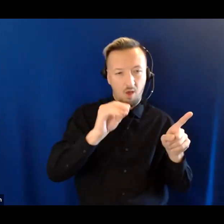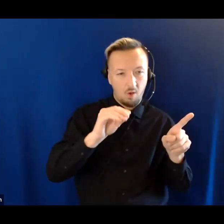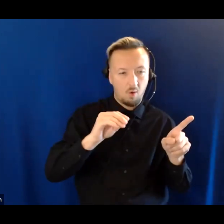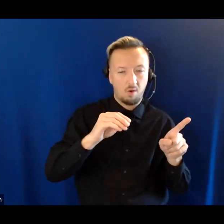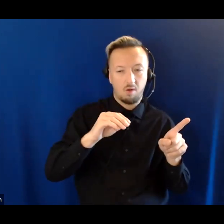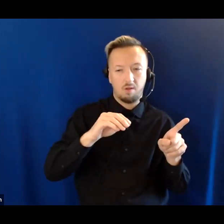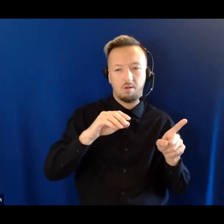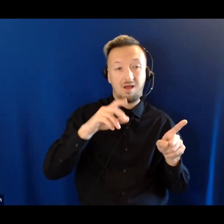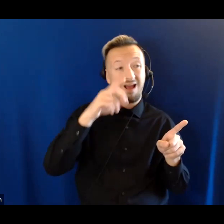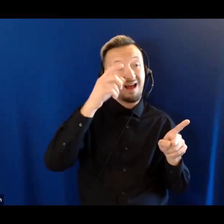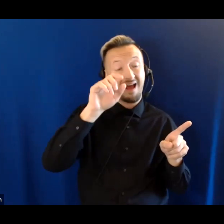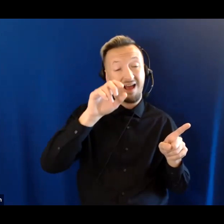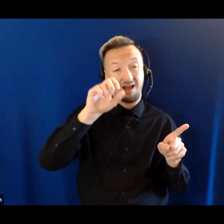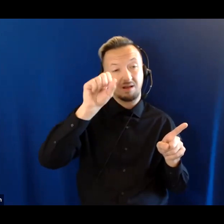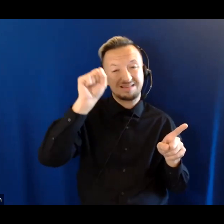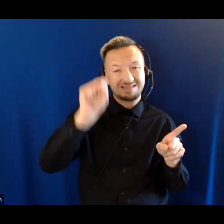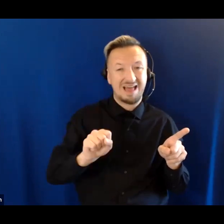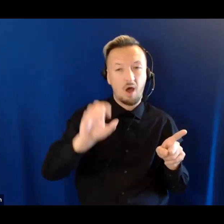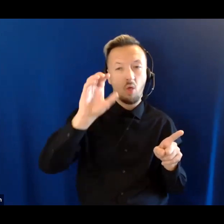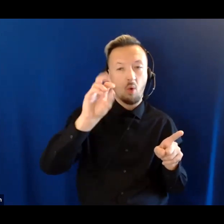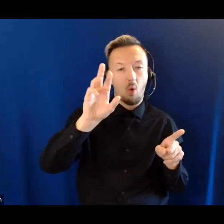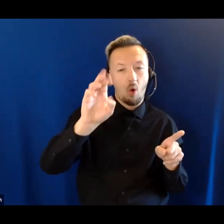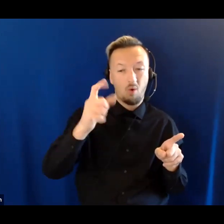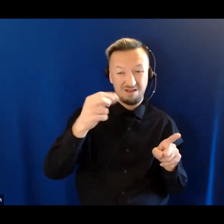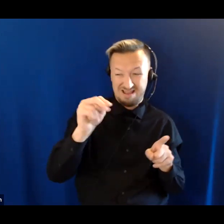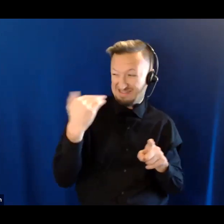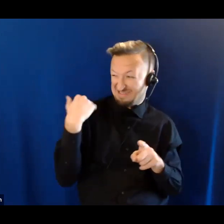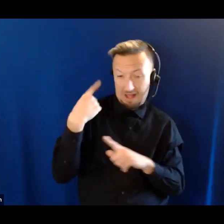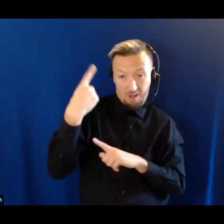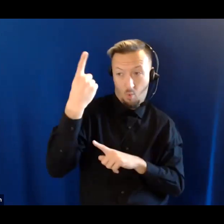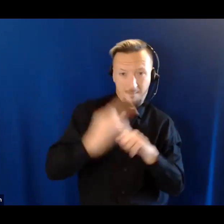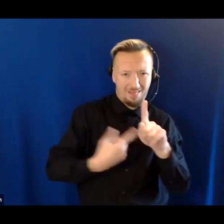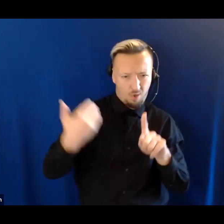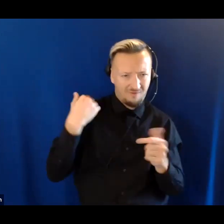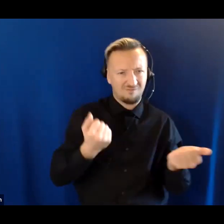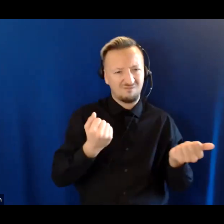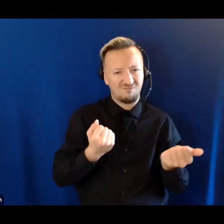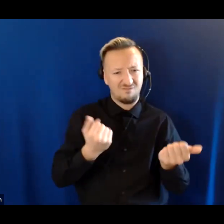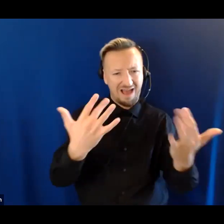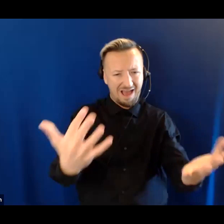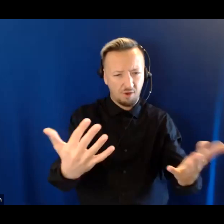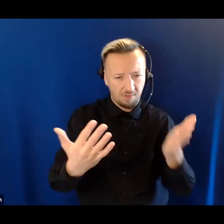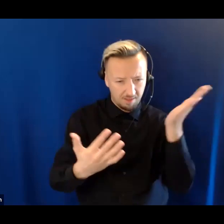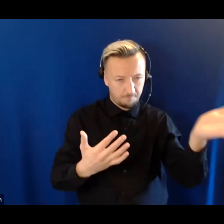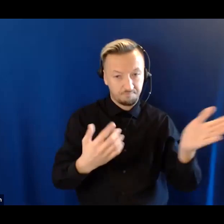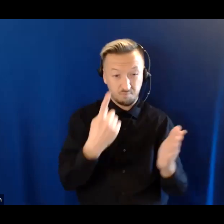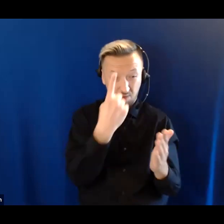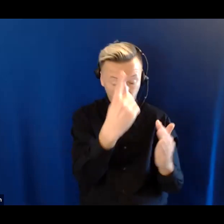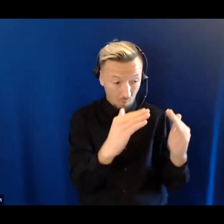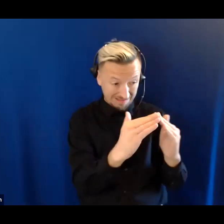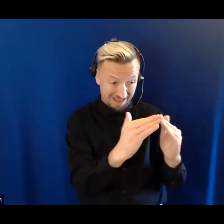Southwest Oregon or in South Oregon just a month ago, where one town of 3,000 people,